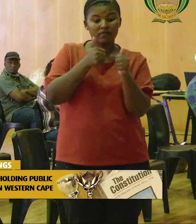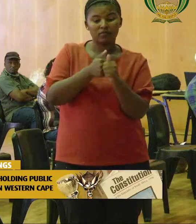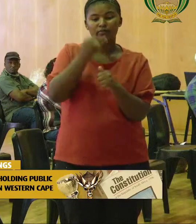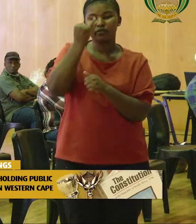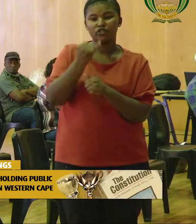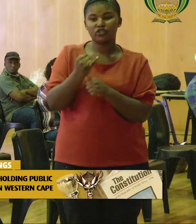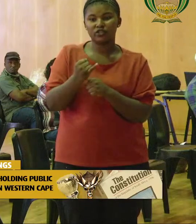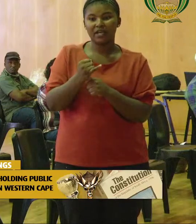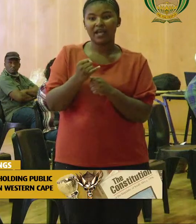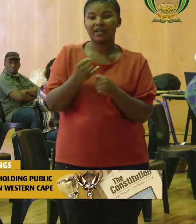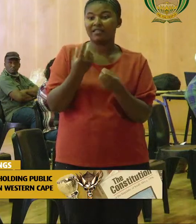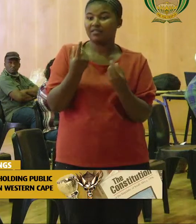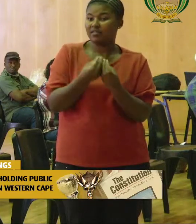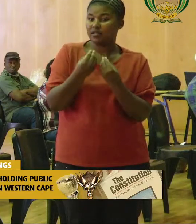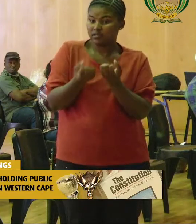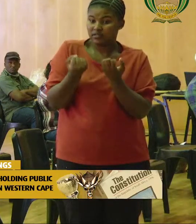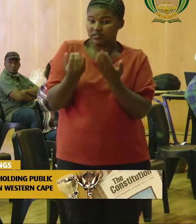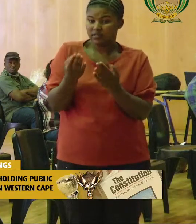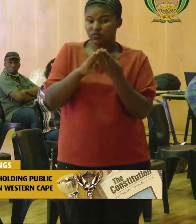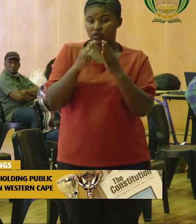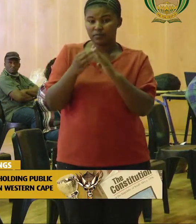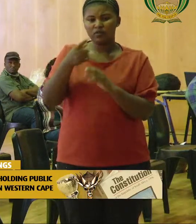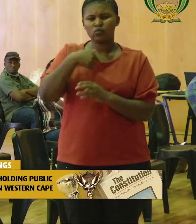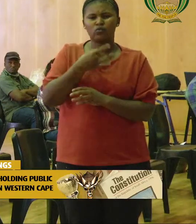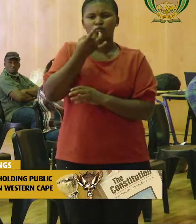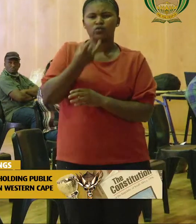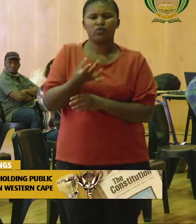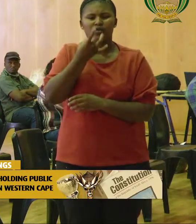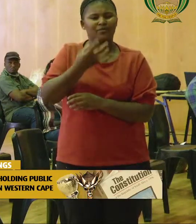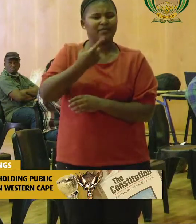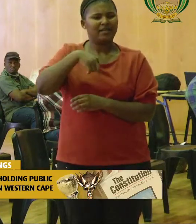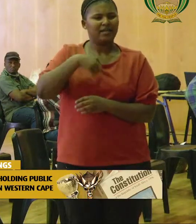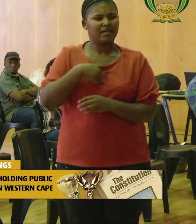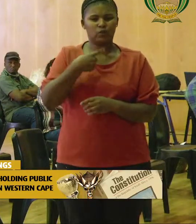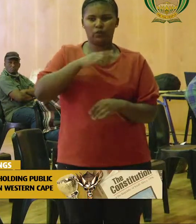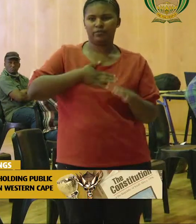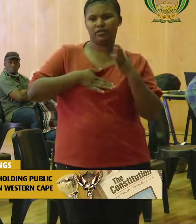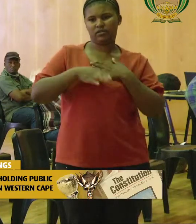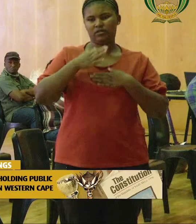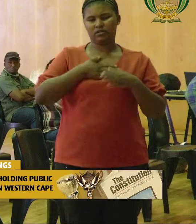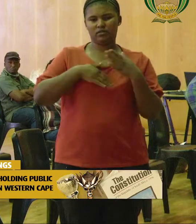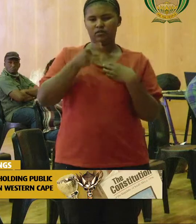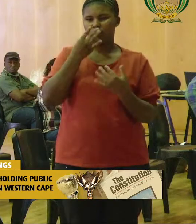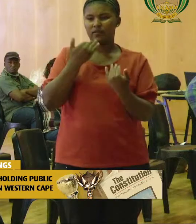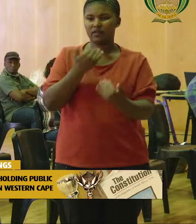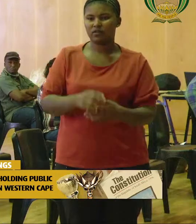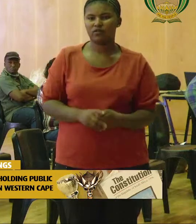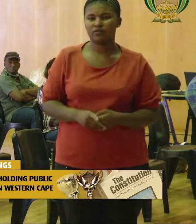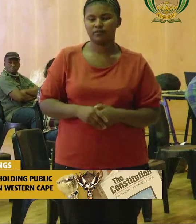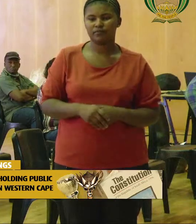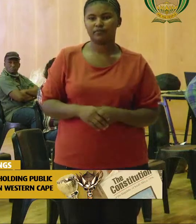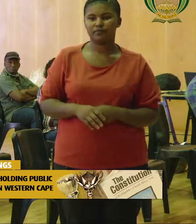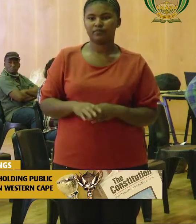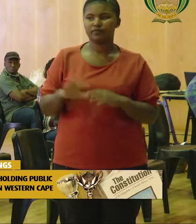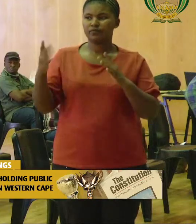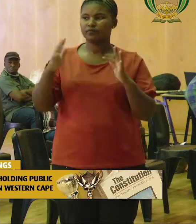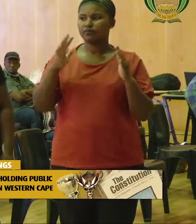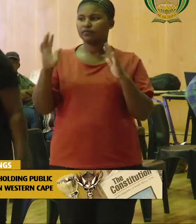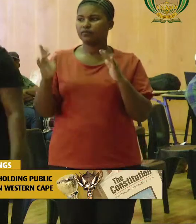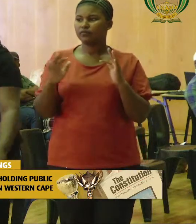yoba ziyenzeka na. Siyathukwa, nyamezela okokuthukwa ke. Enkosi.